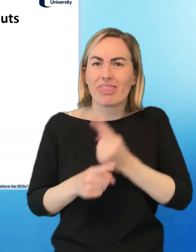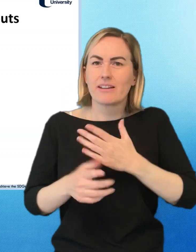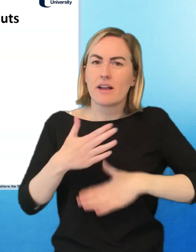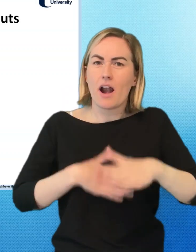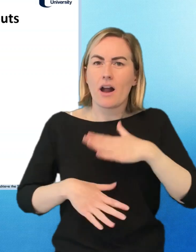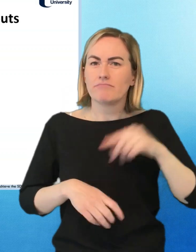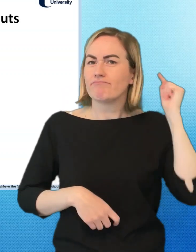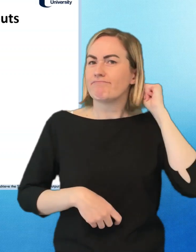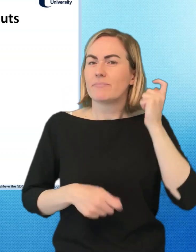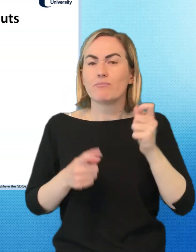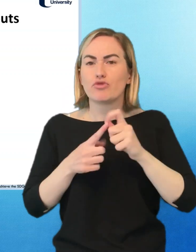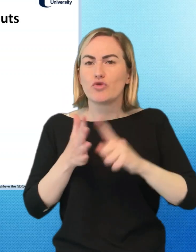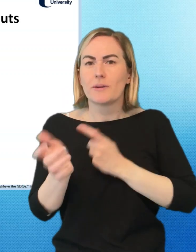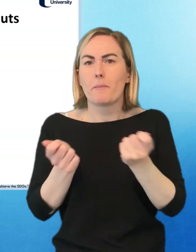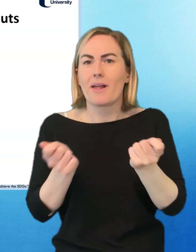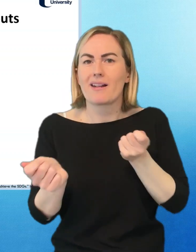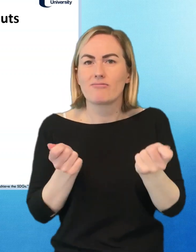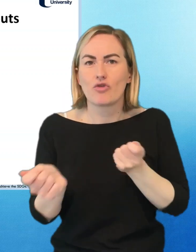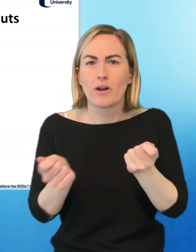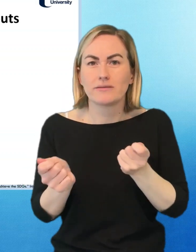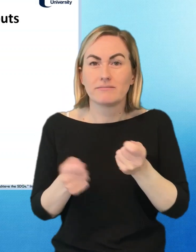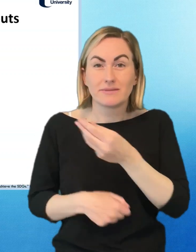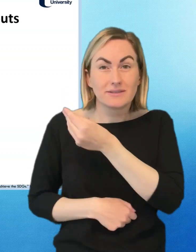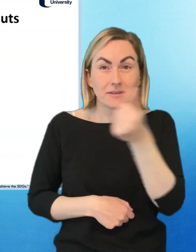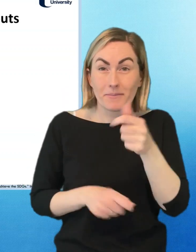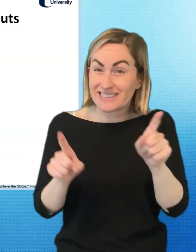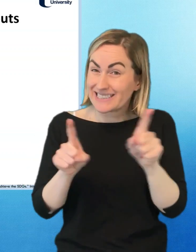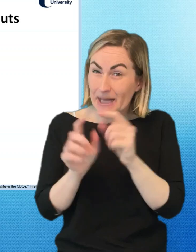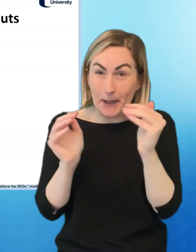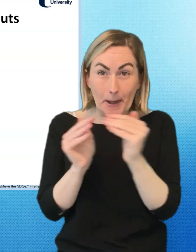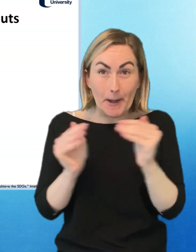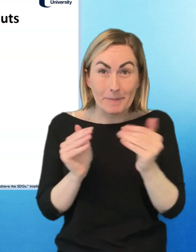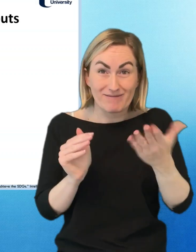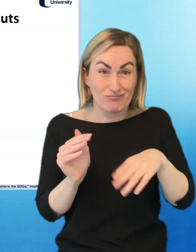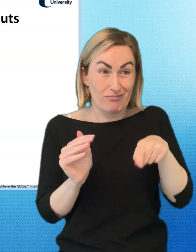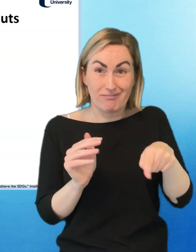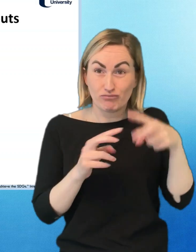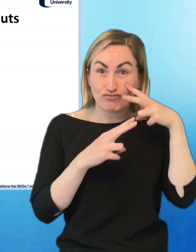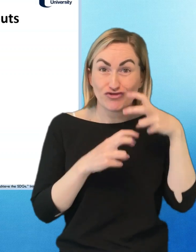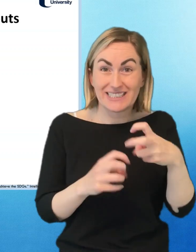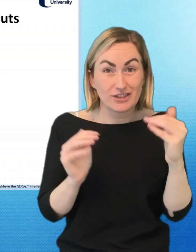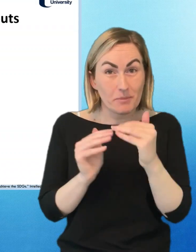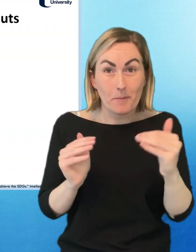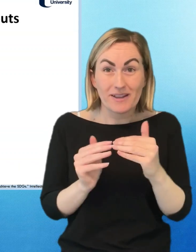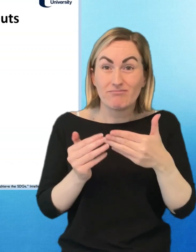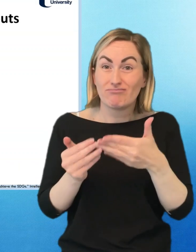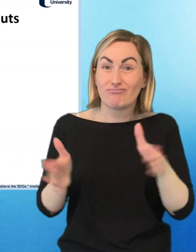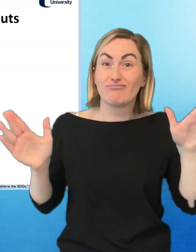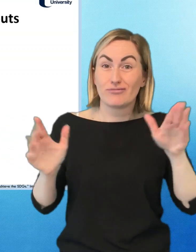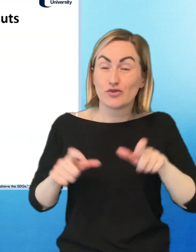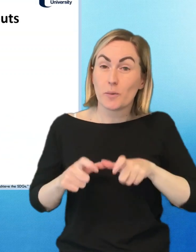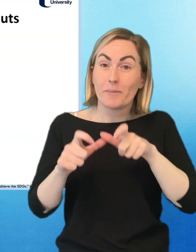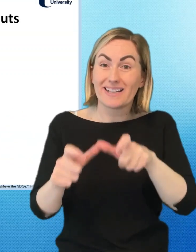ethical consciousness, project management. Some of the same skills that we saw in the literature in relation to generic